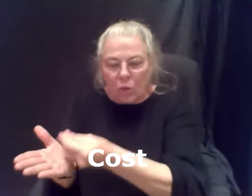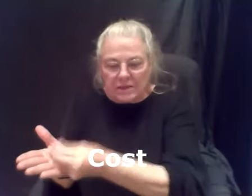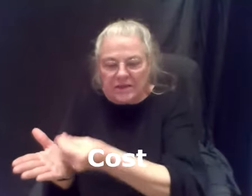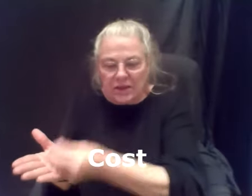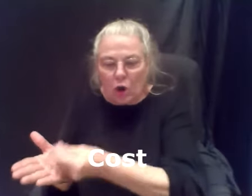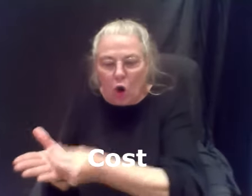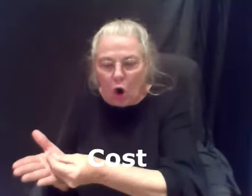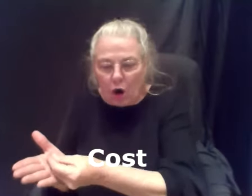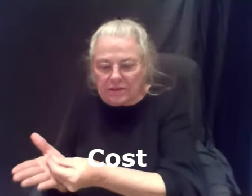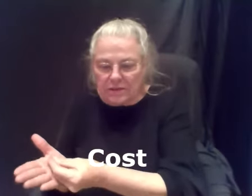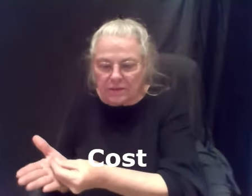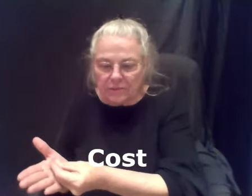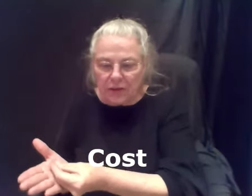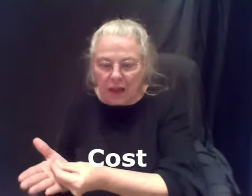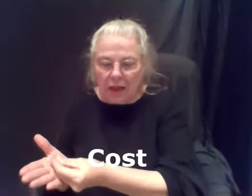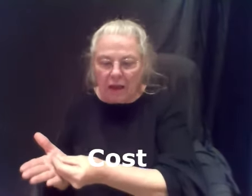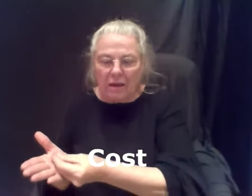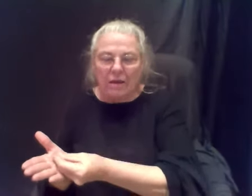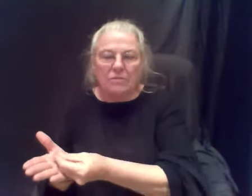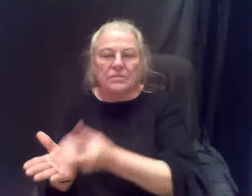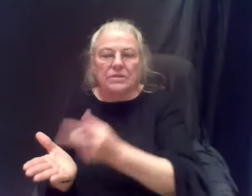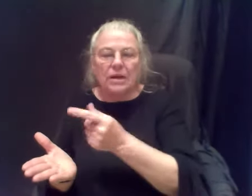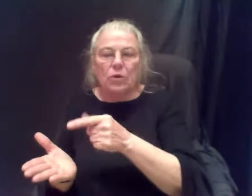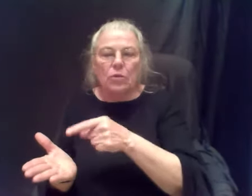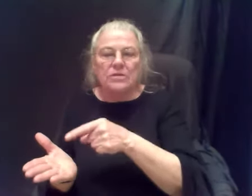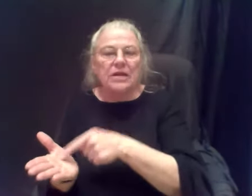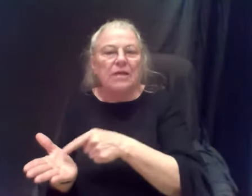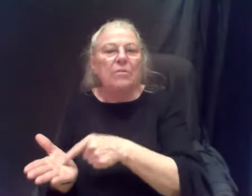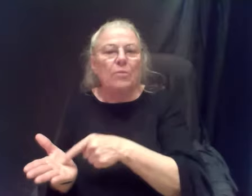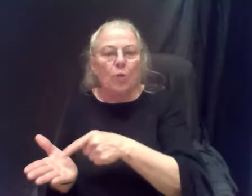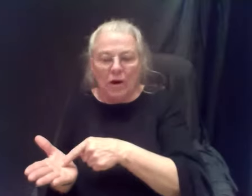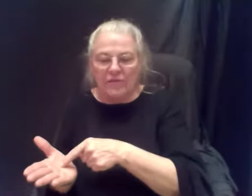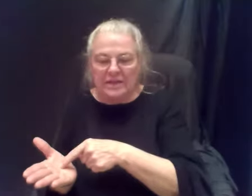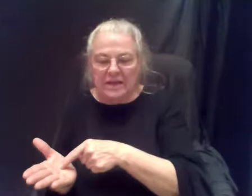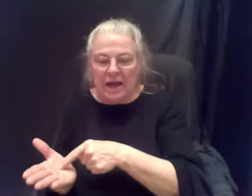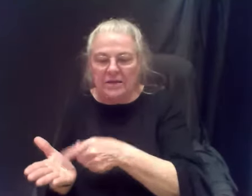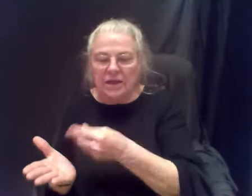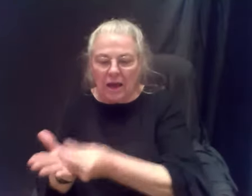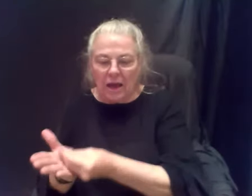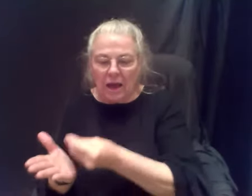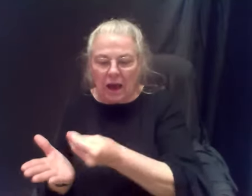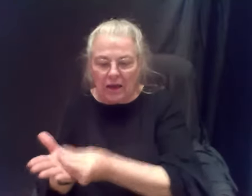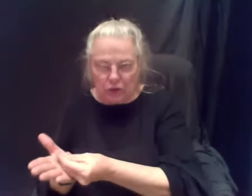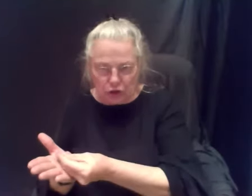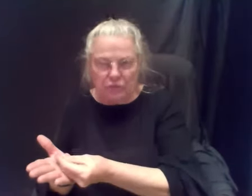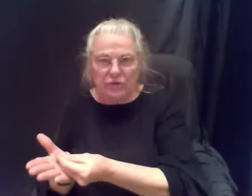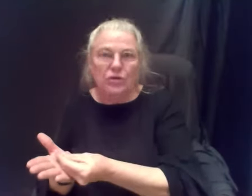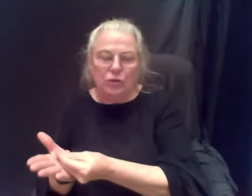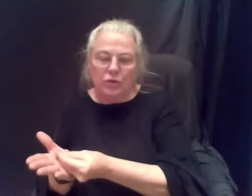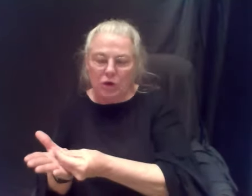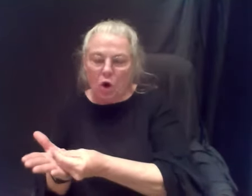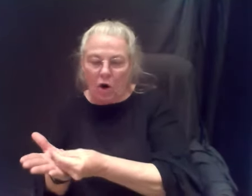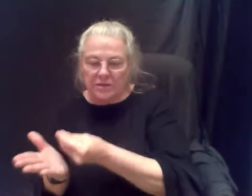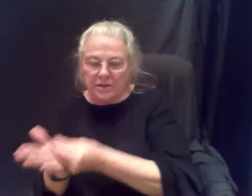the cost? Some you will see more of a debt. I choose to do the cost this